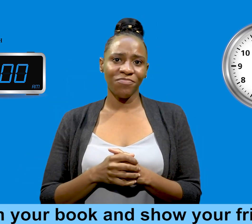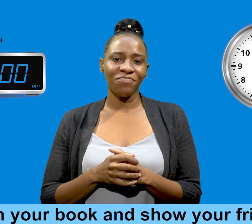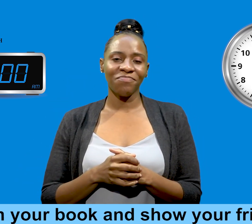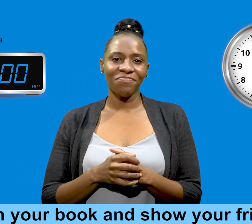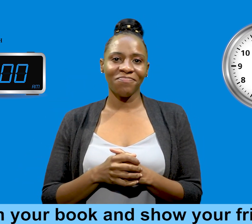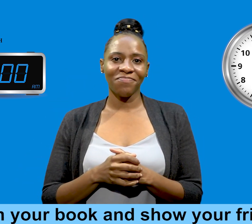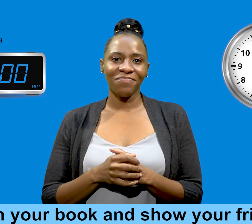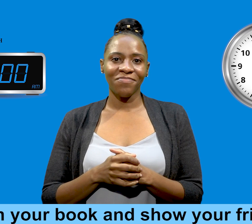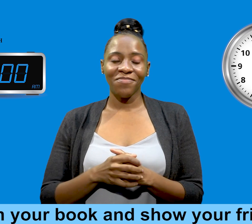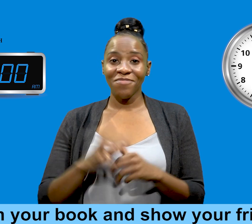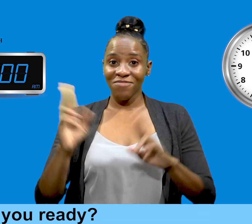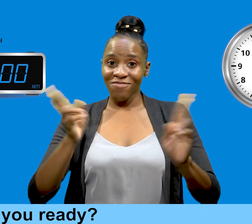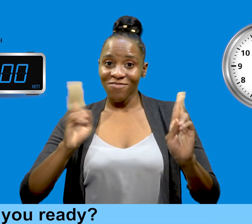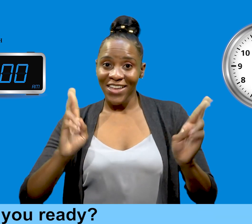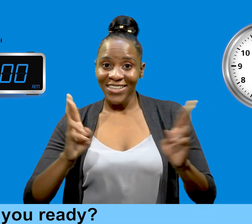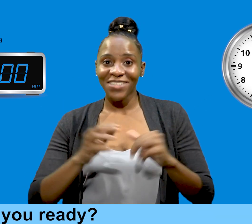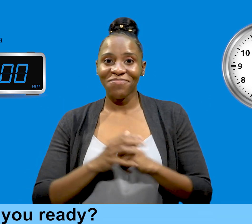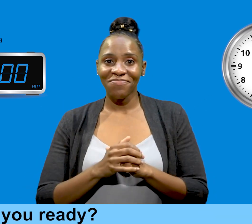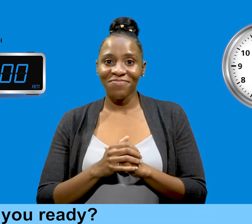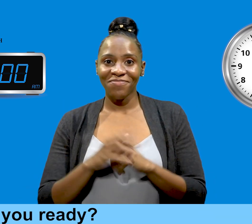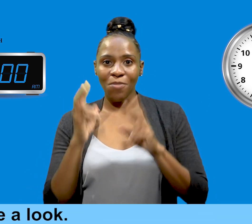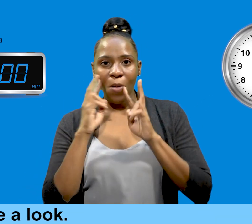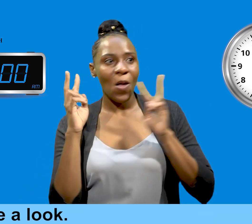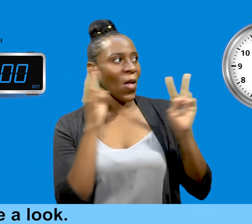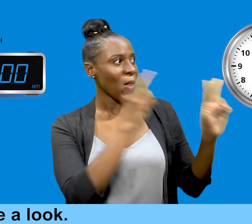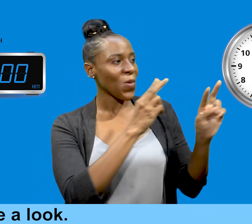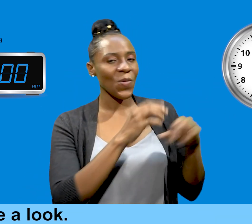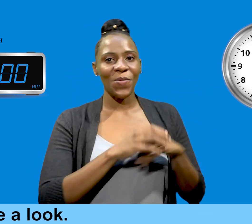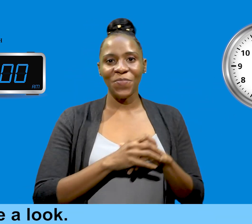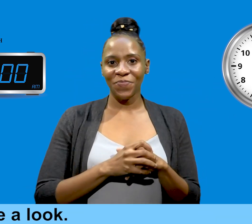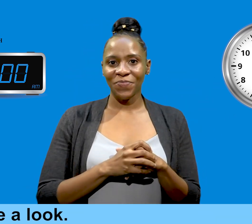friend. Are you ready? Take a look.